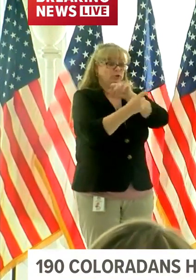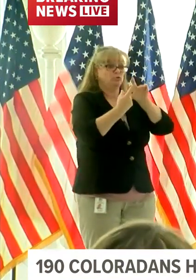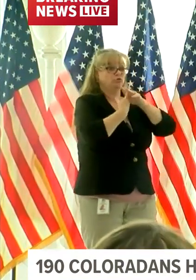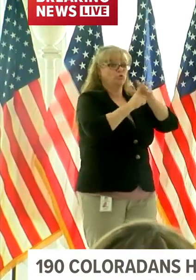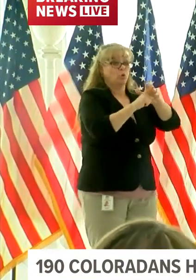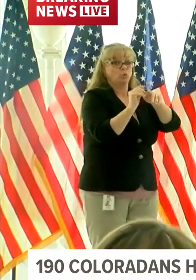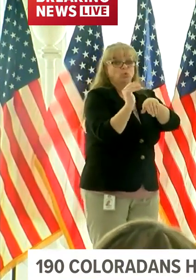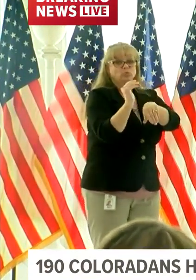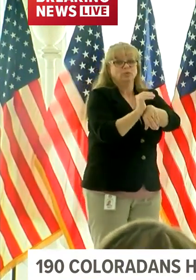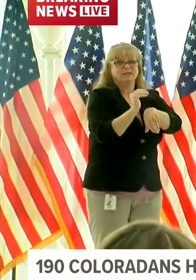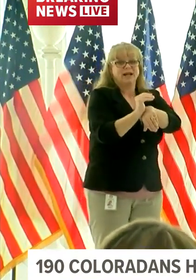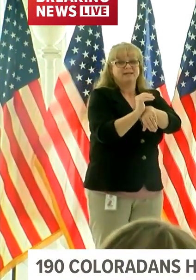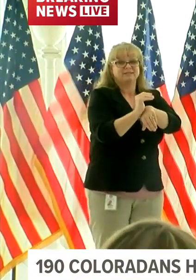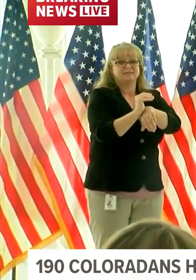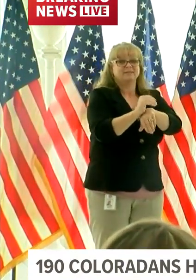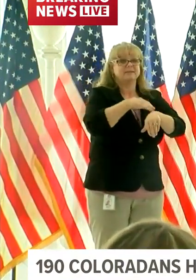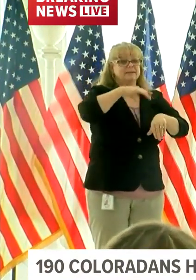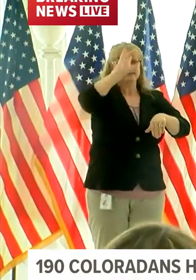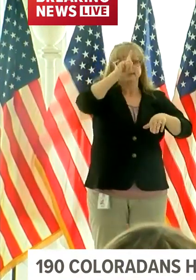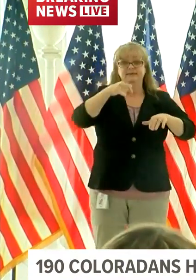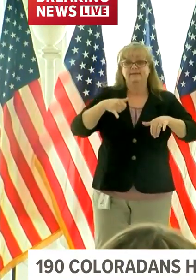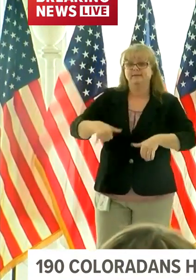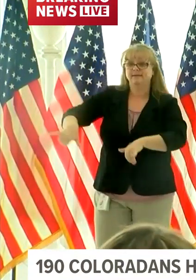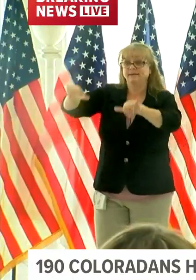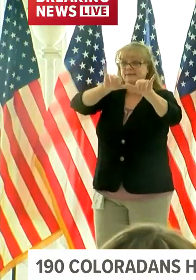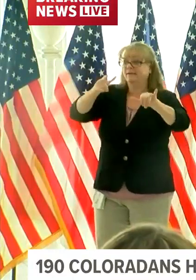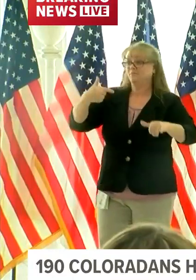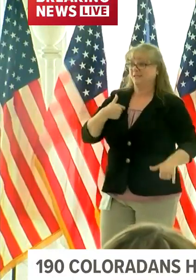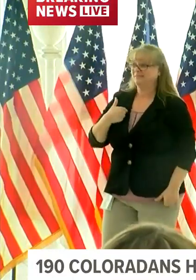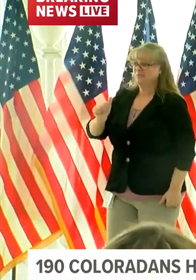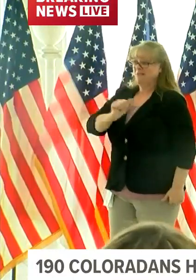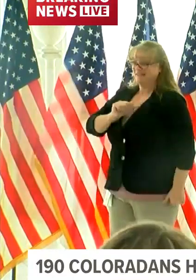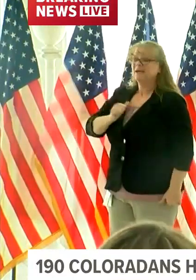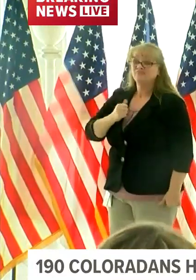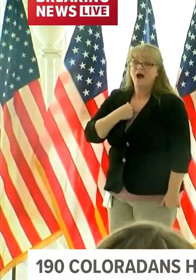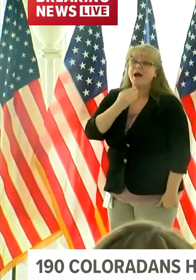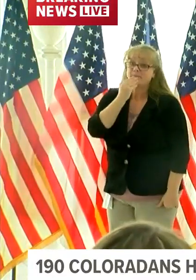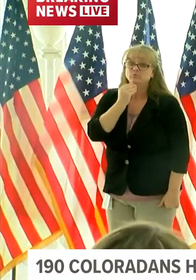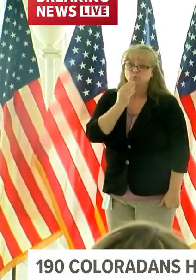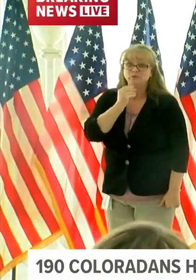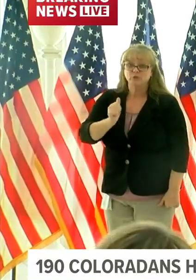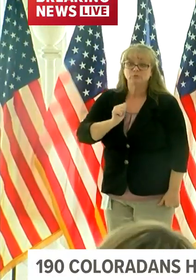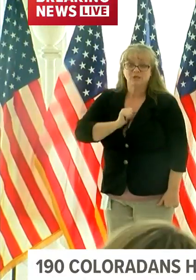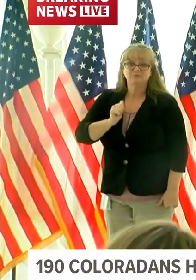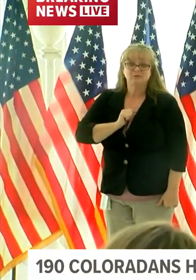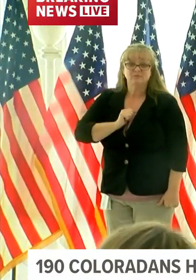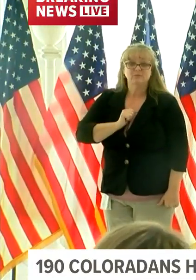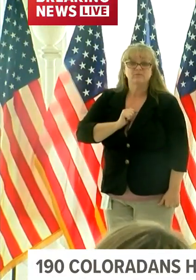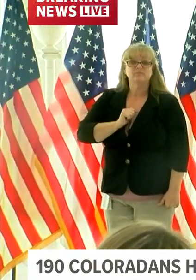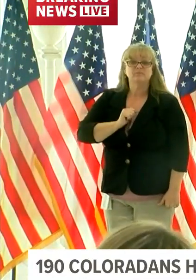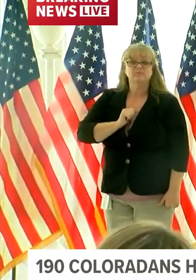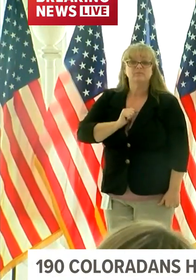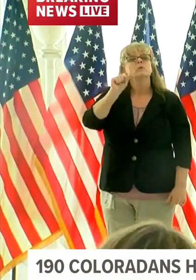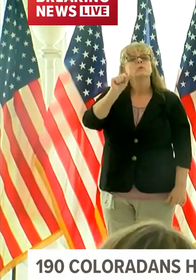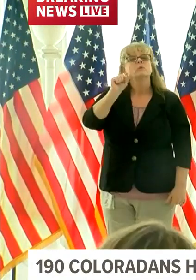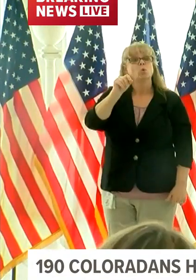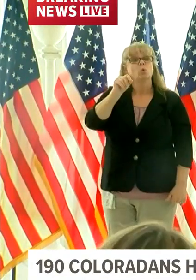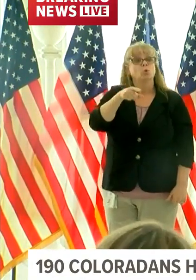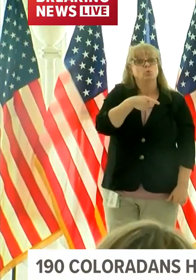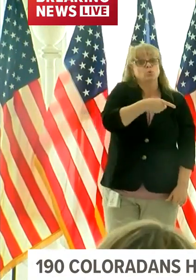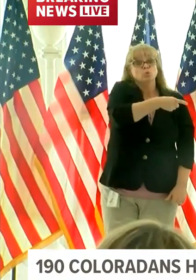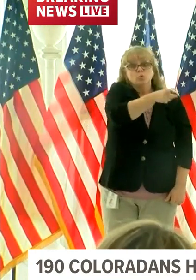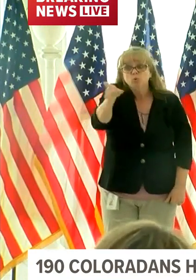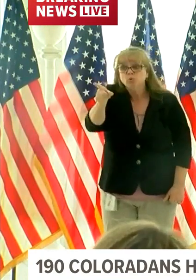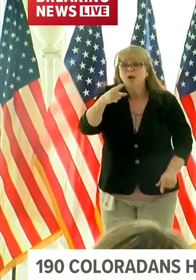faith. Those who are secular or humanist often celebrate rites associated with